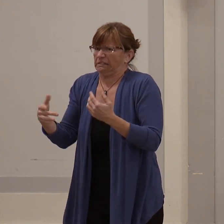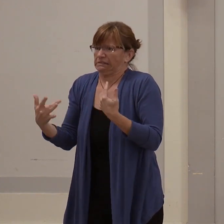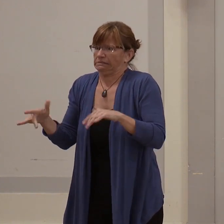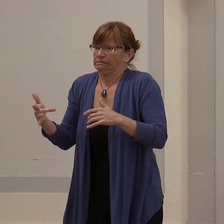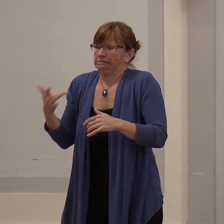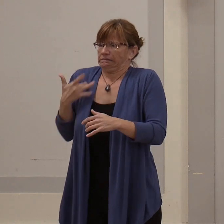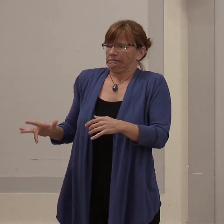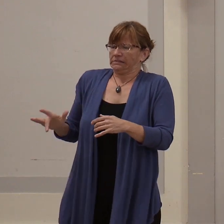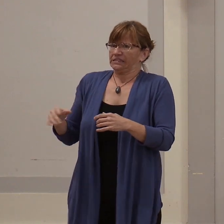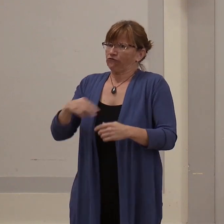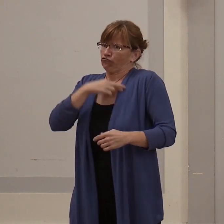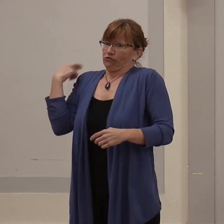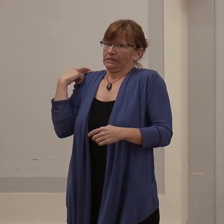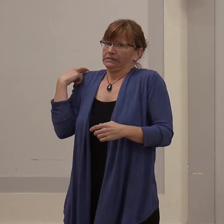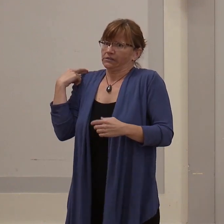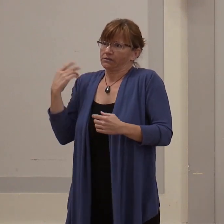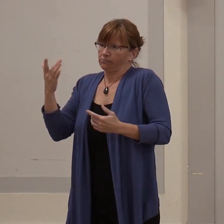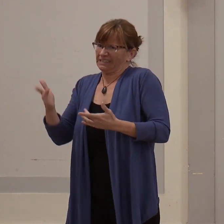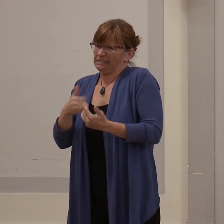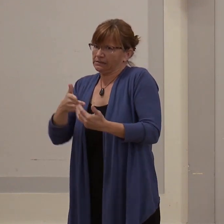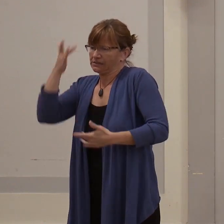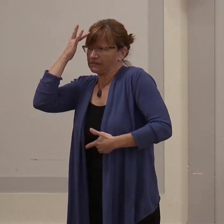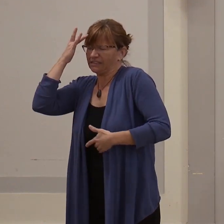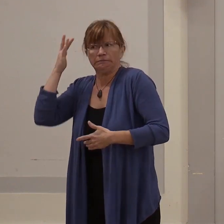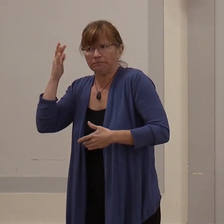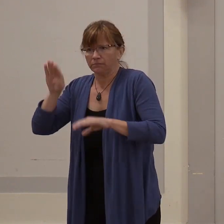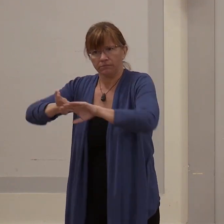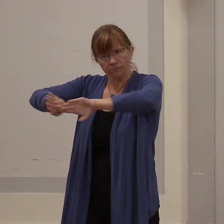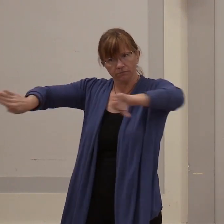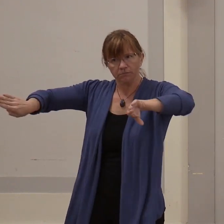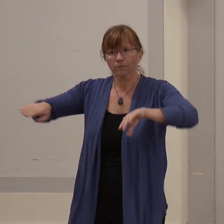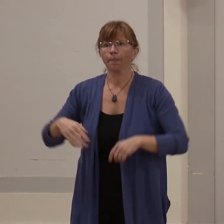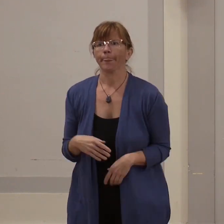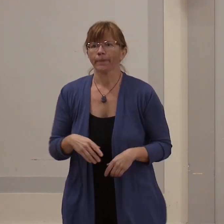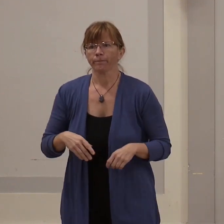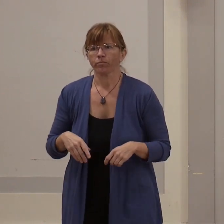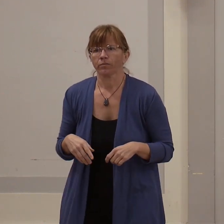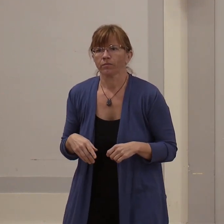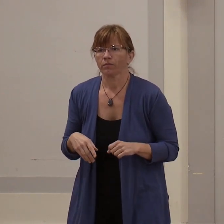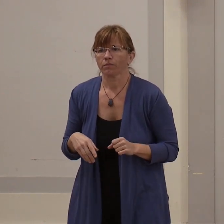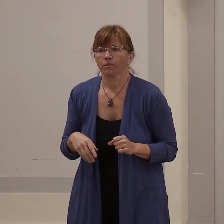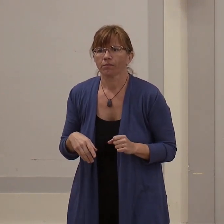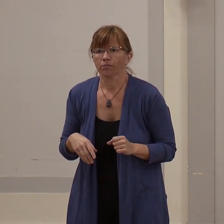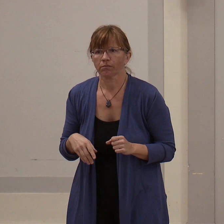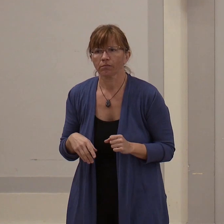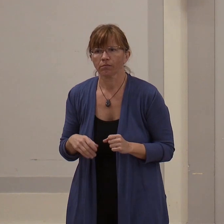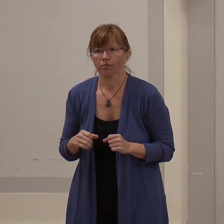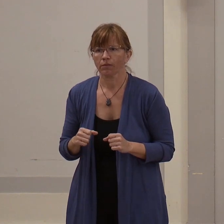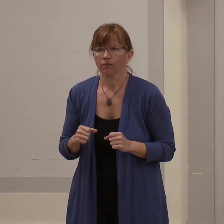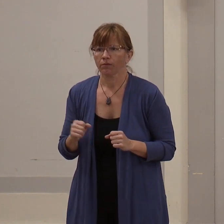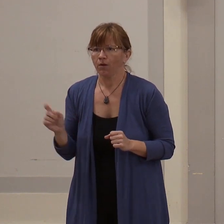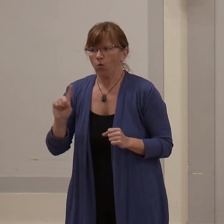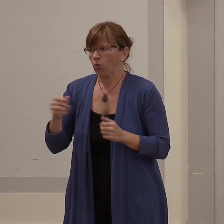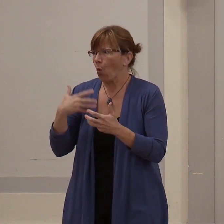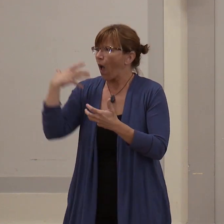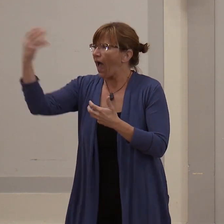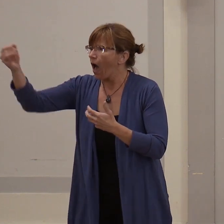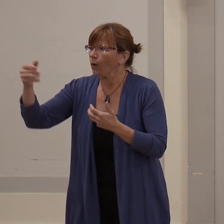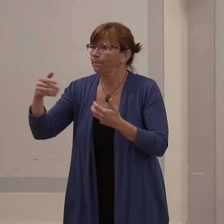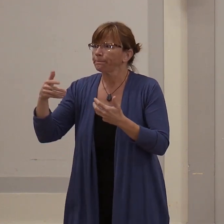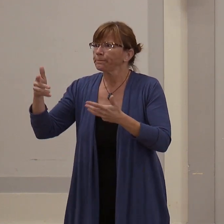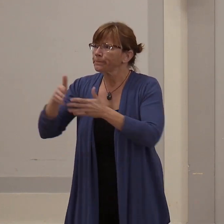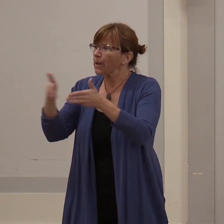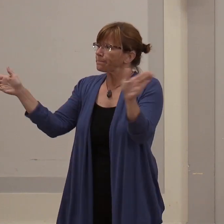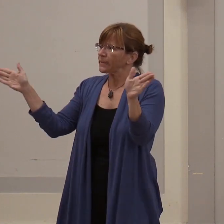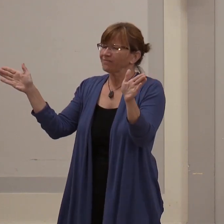illness, again, only in private settings. So unless you've been fully vaccinated, you should not be celebrating the holidays in person with your